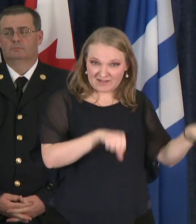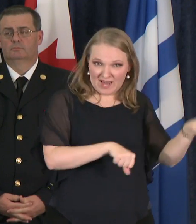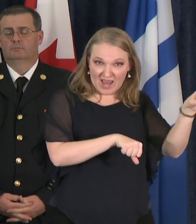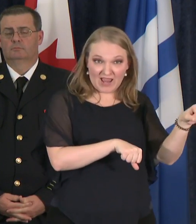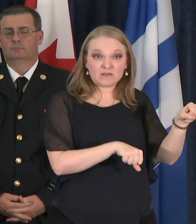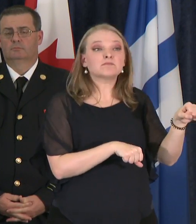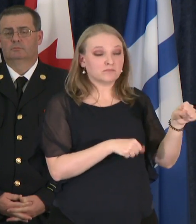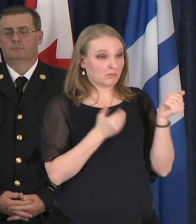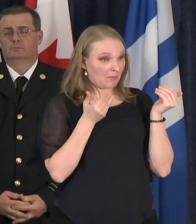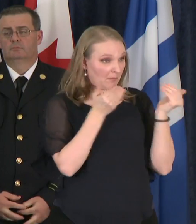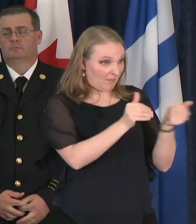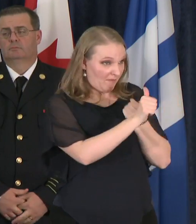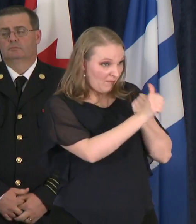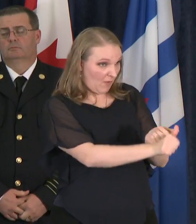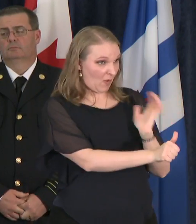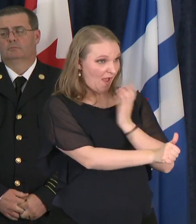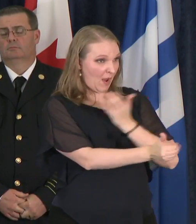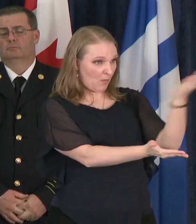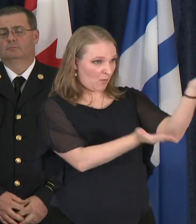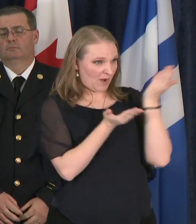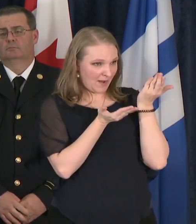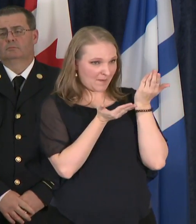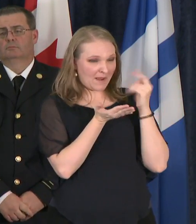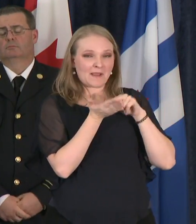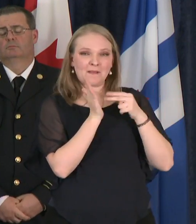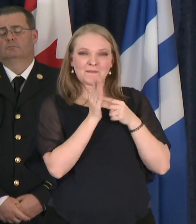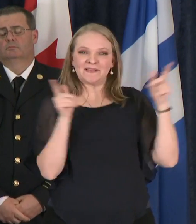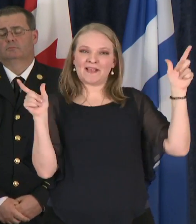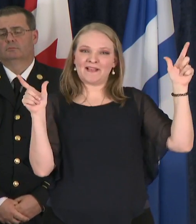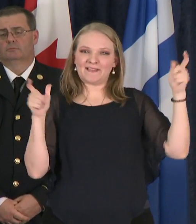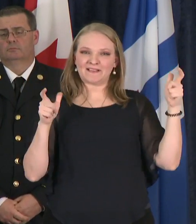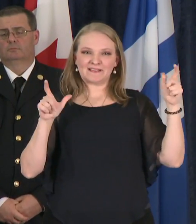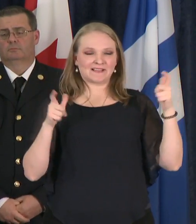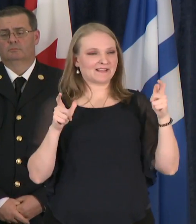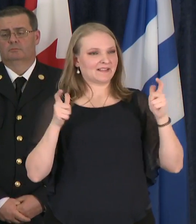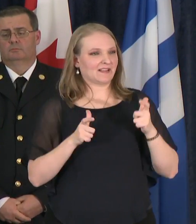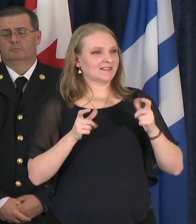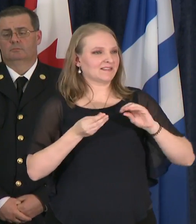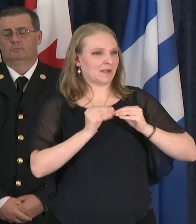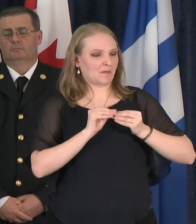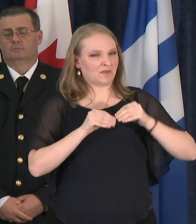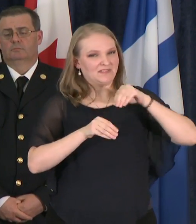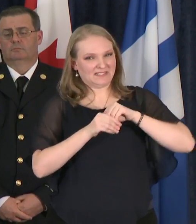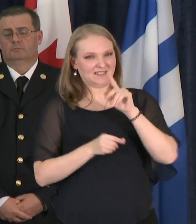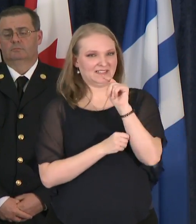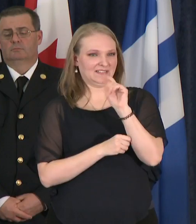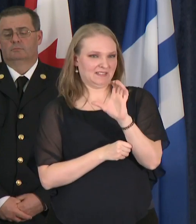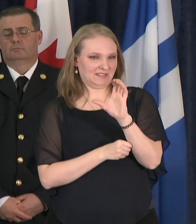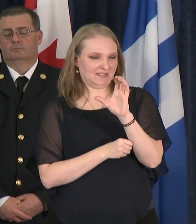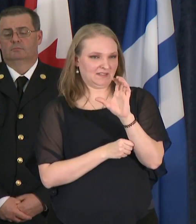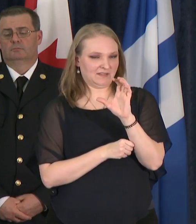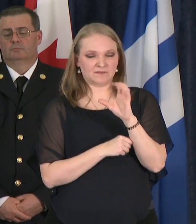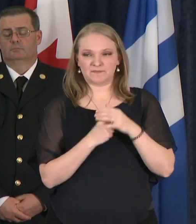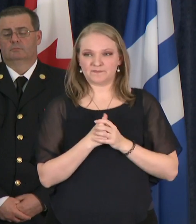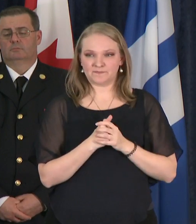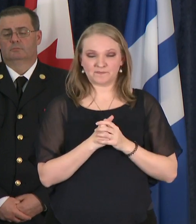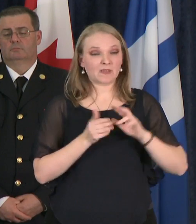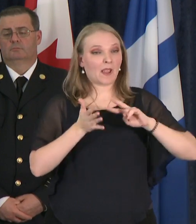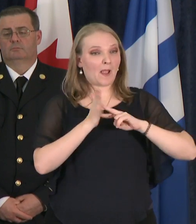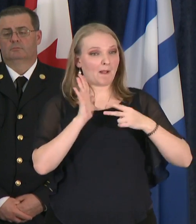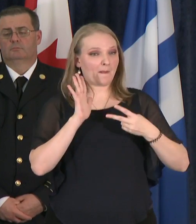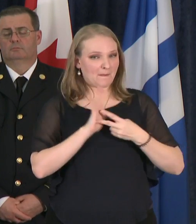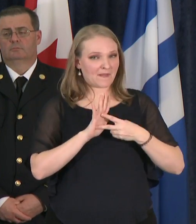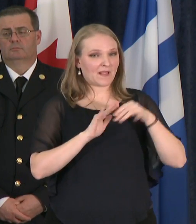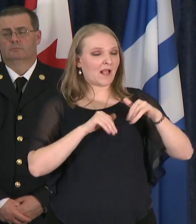that's one less, that creates for less volume in respect of public transit, thereby allowing it to